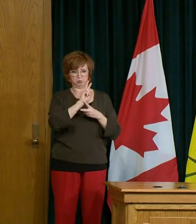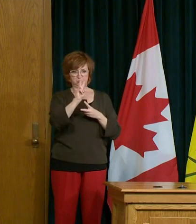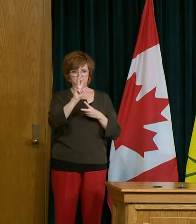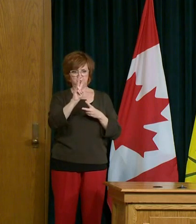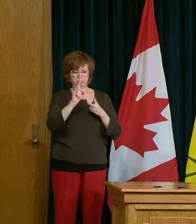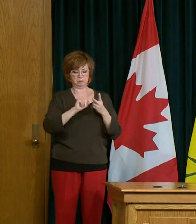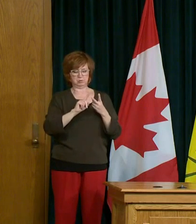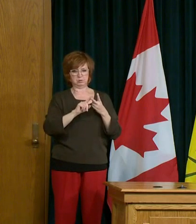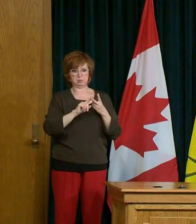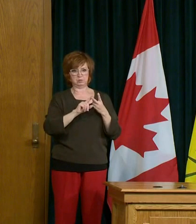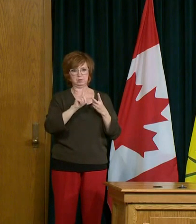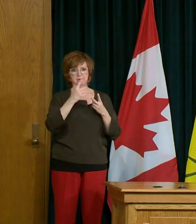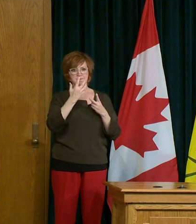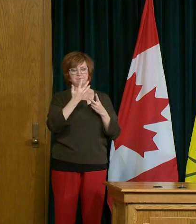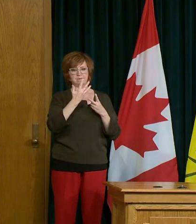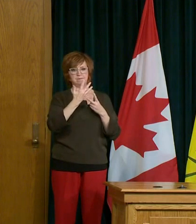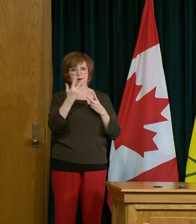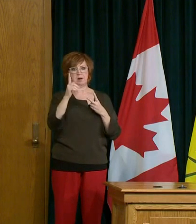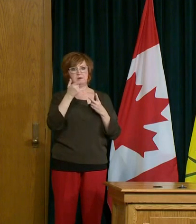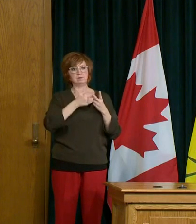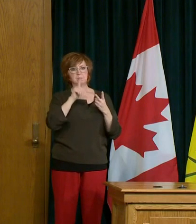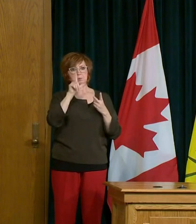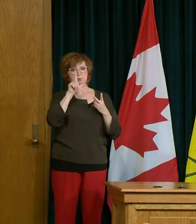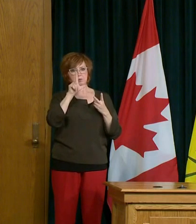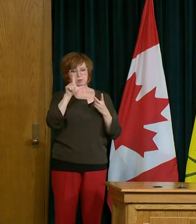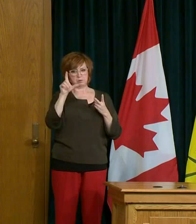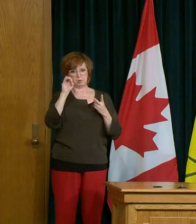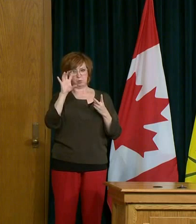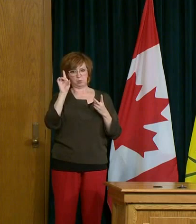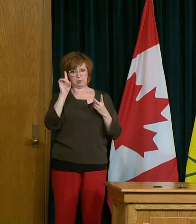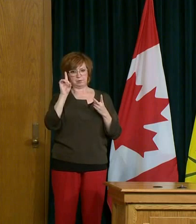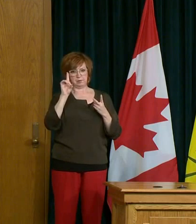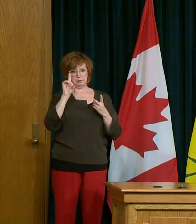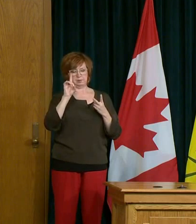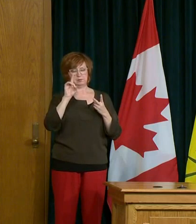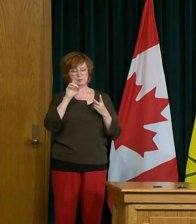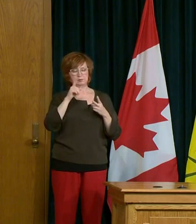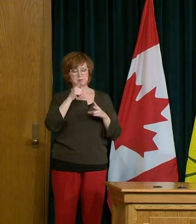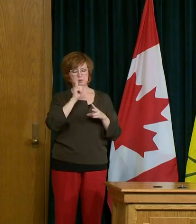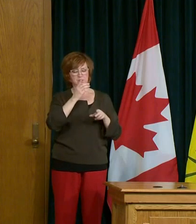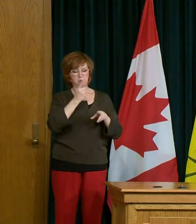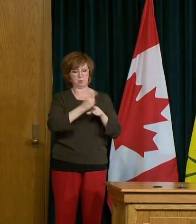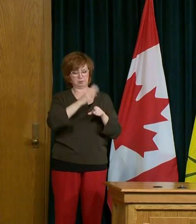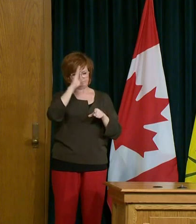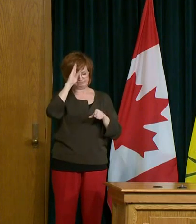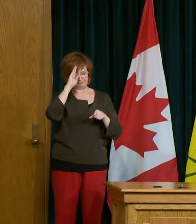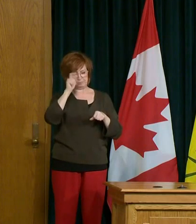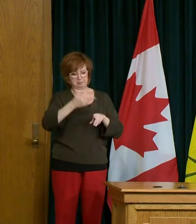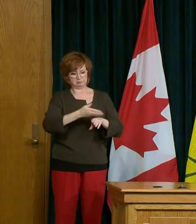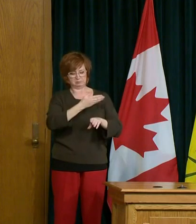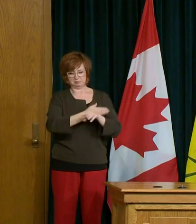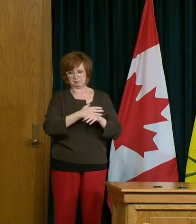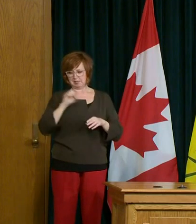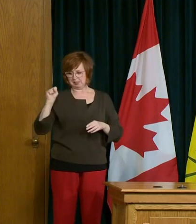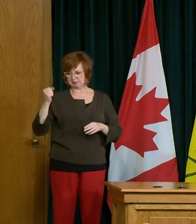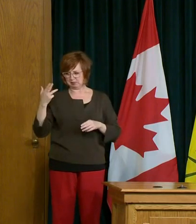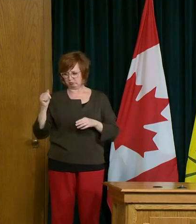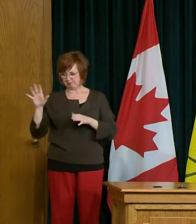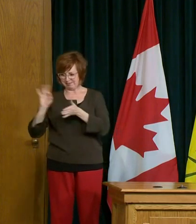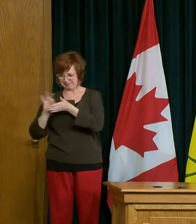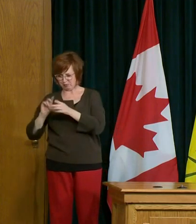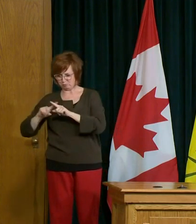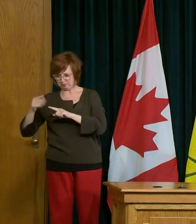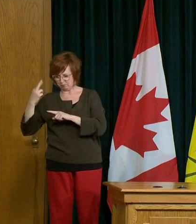need to get better and consistent data and clarify some of the different ways in which the SHA counts for very different reasons and the way